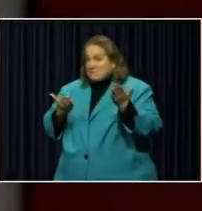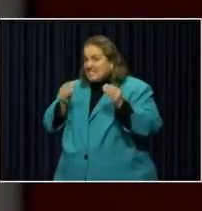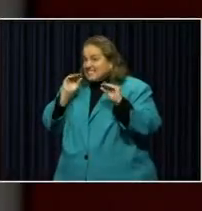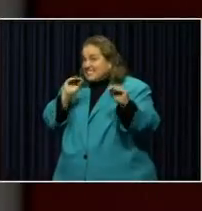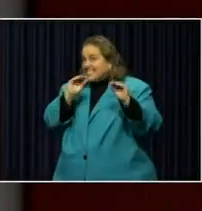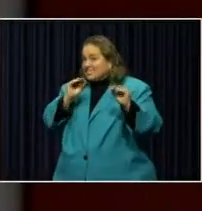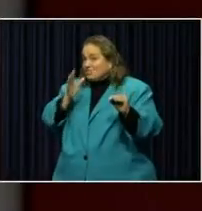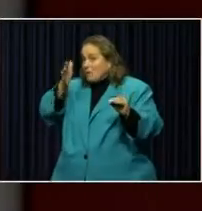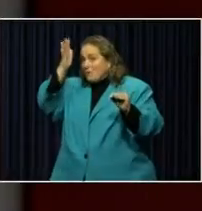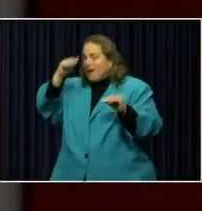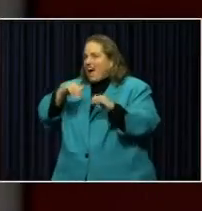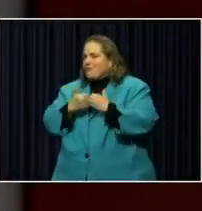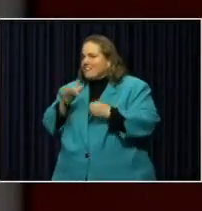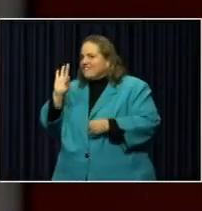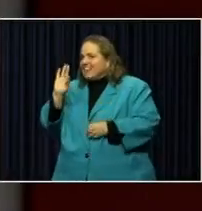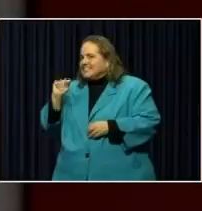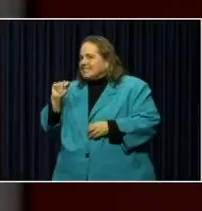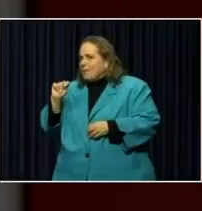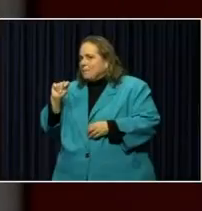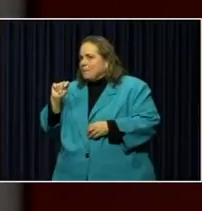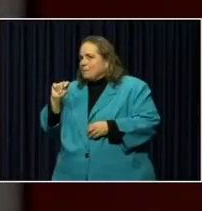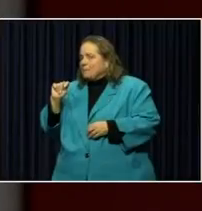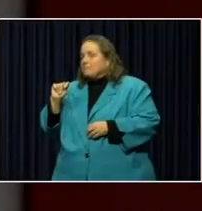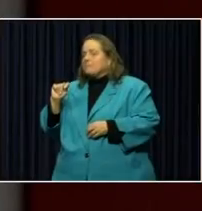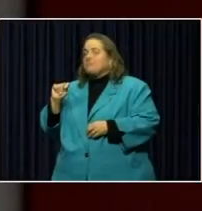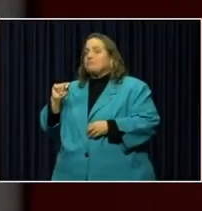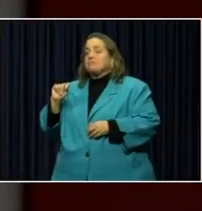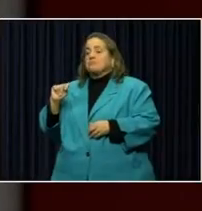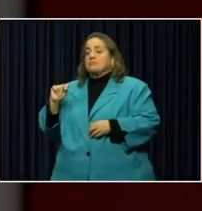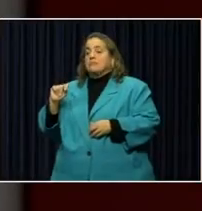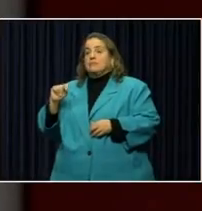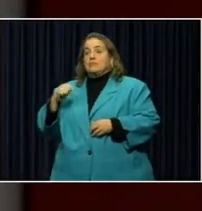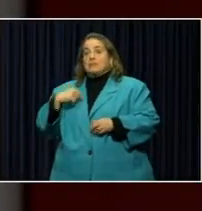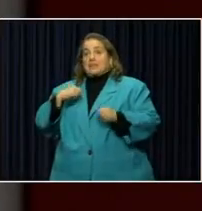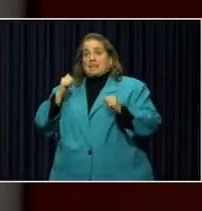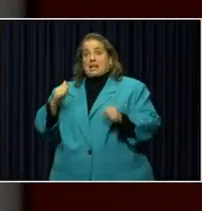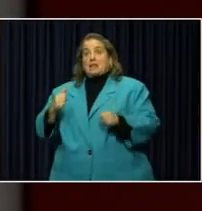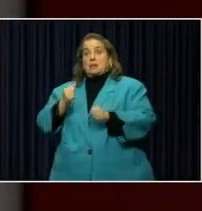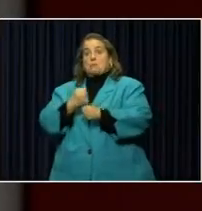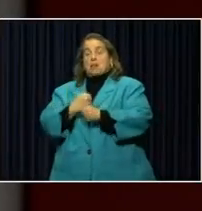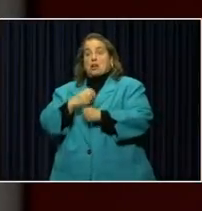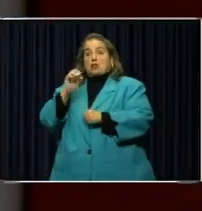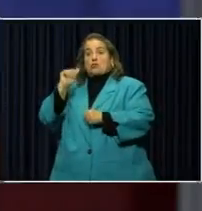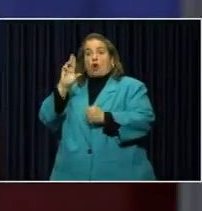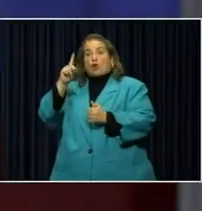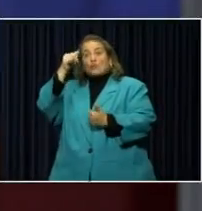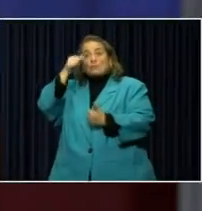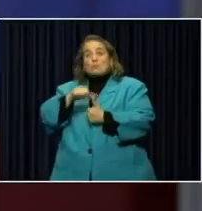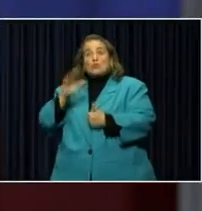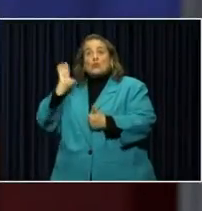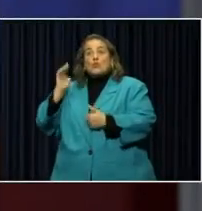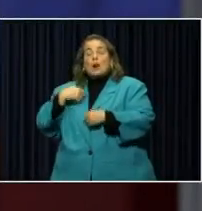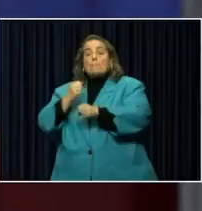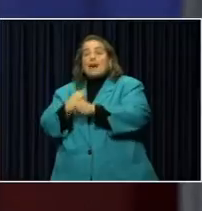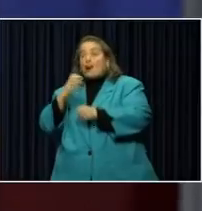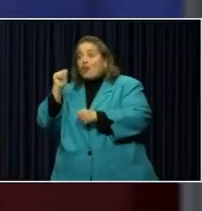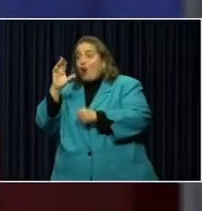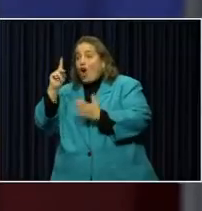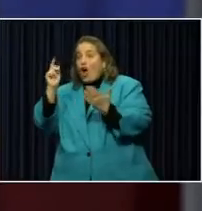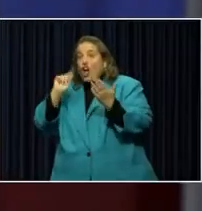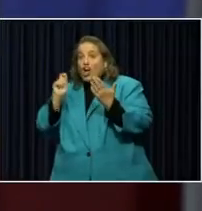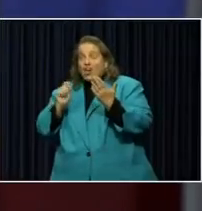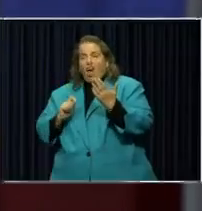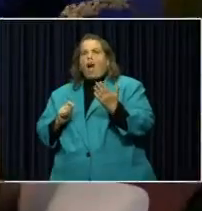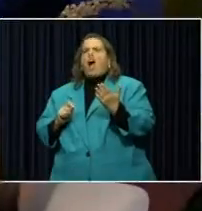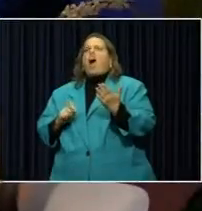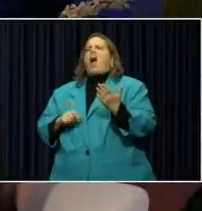FaceTime. Or maybe I can make them a card. They used to love the little drawings I would make when I was younger. They would really